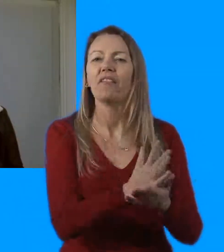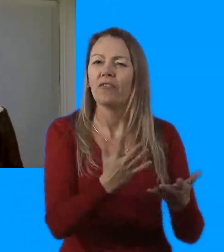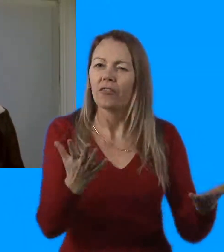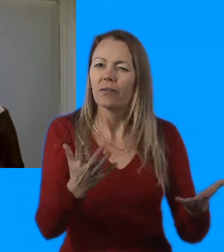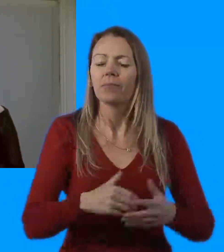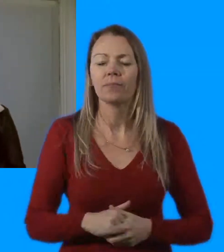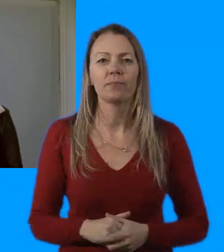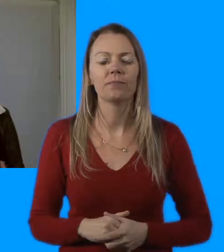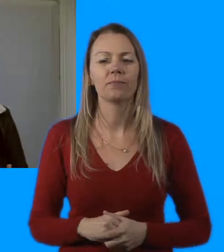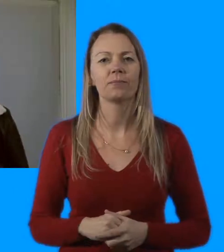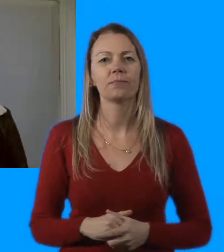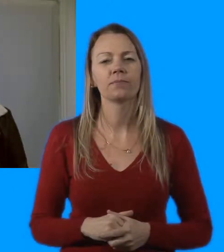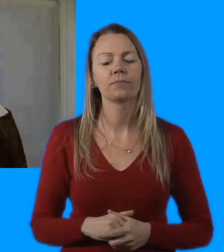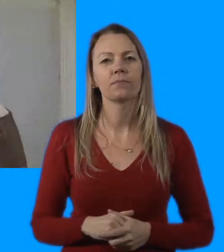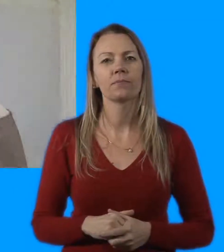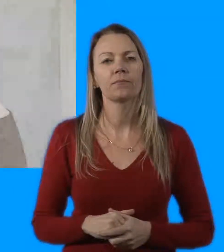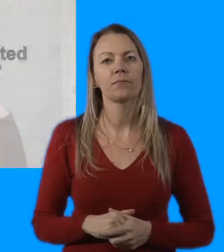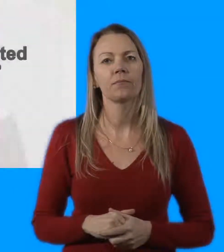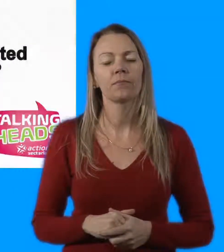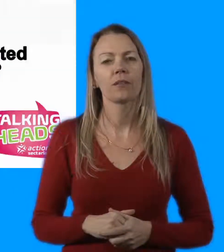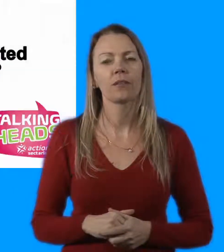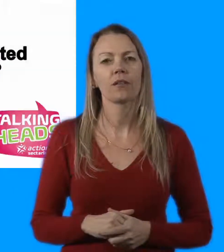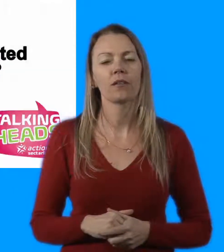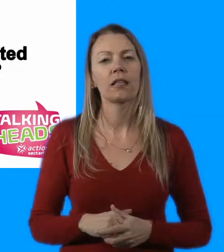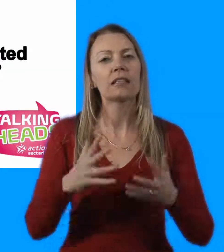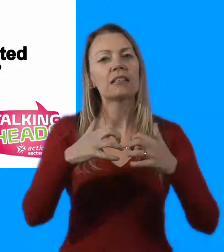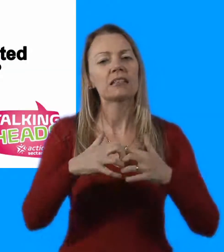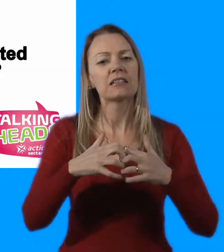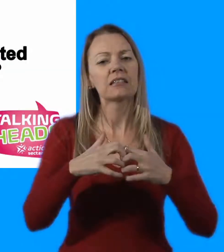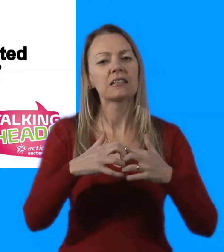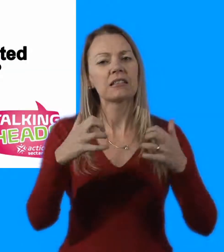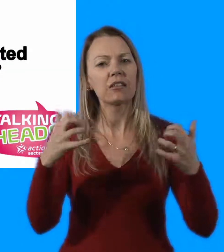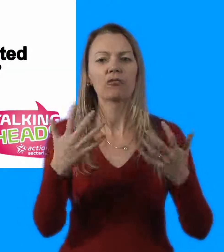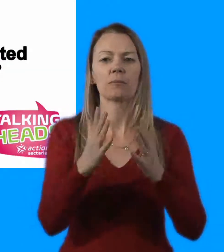then manifests itself in day-to-day life as well.